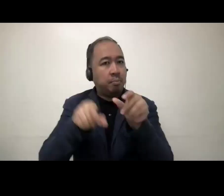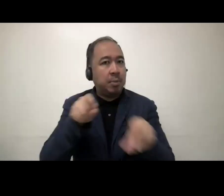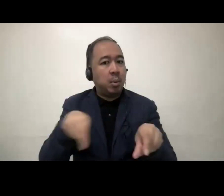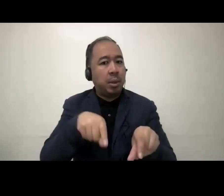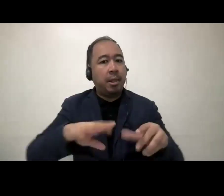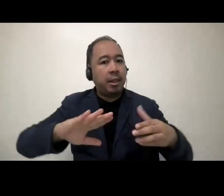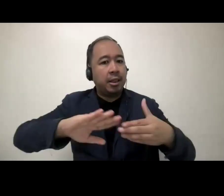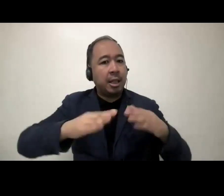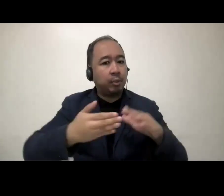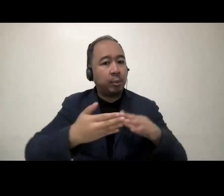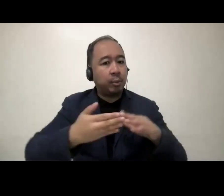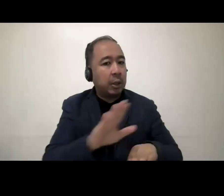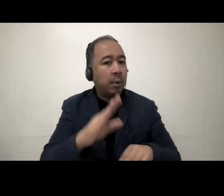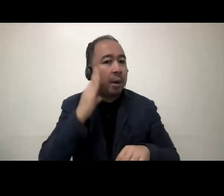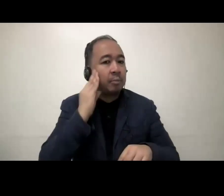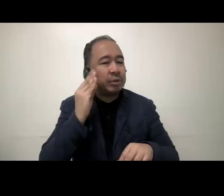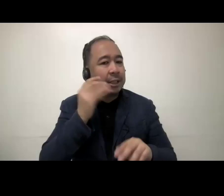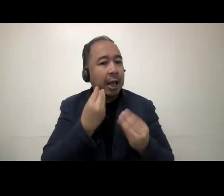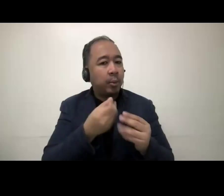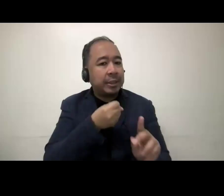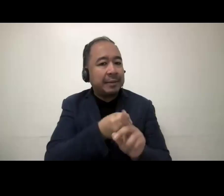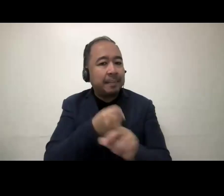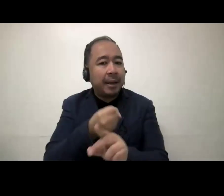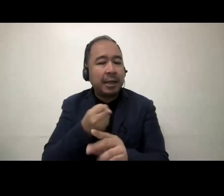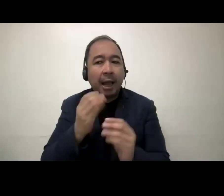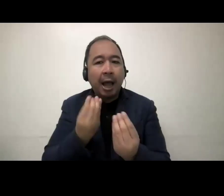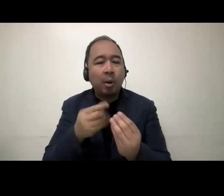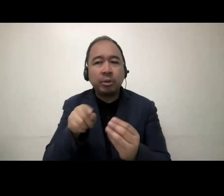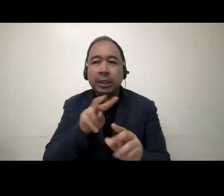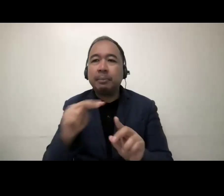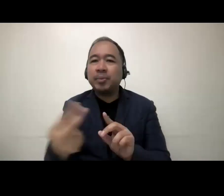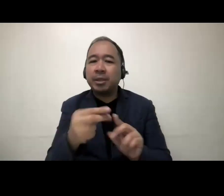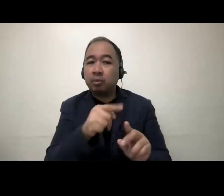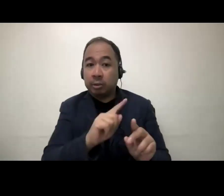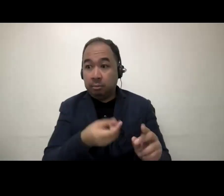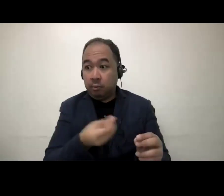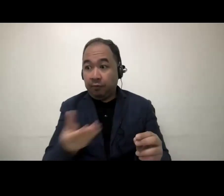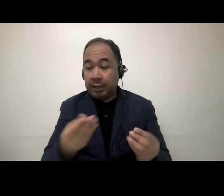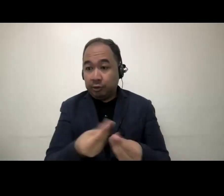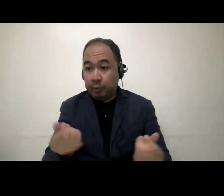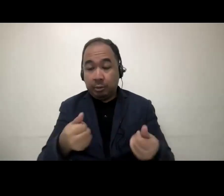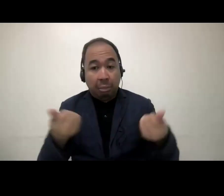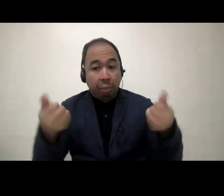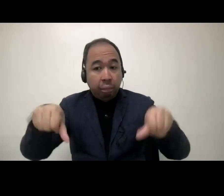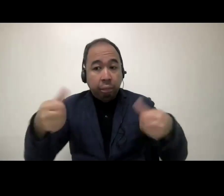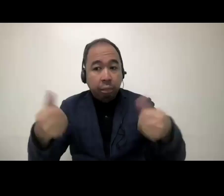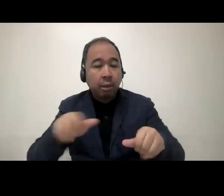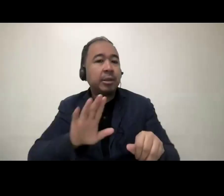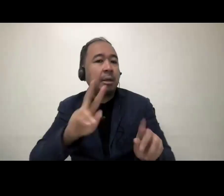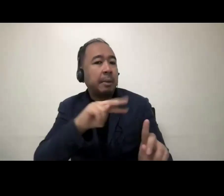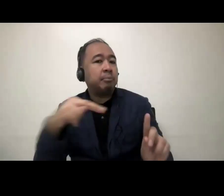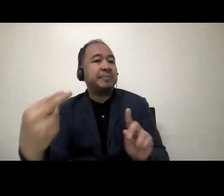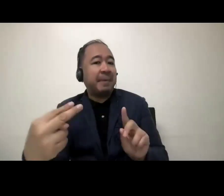have perceived whether, remedy, redress, whether that has worked or not worked